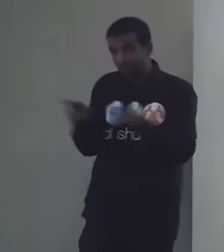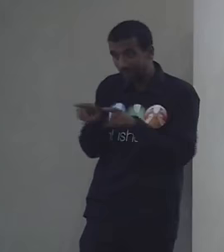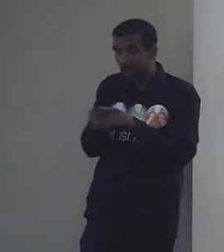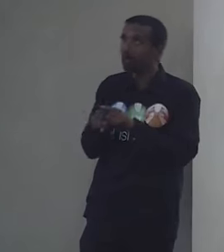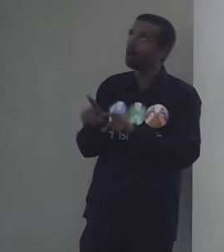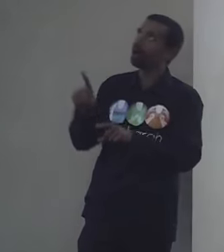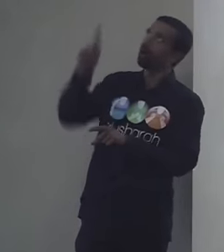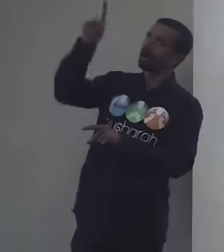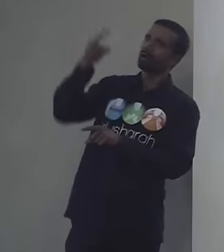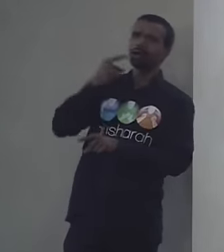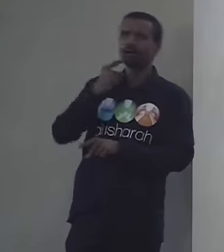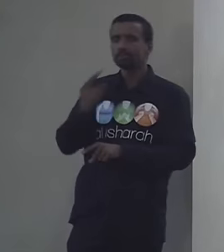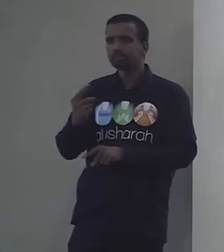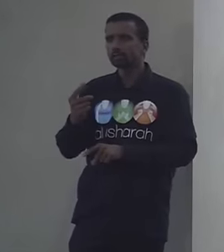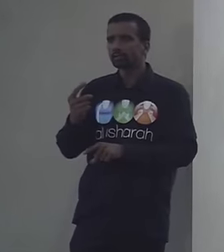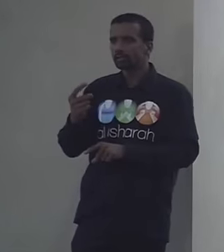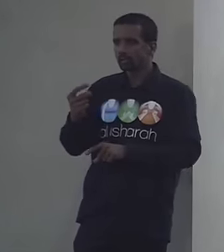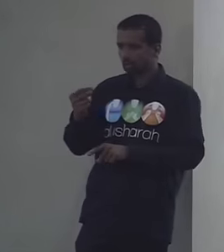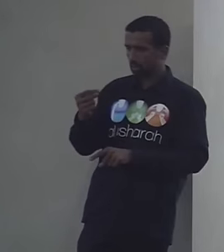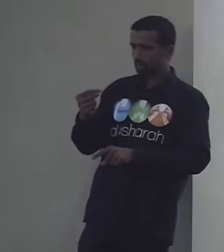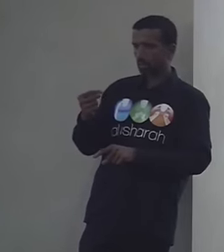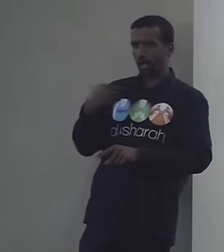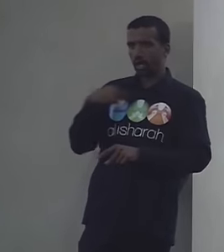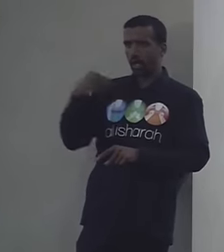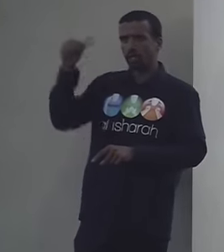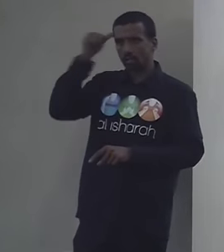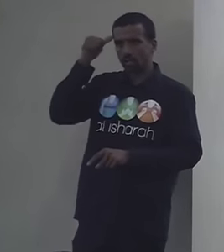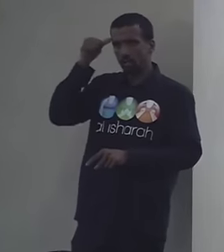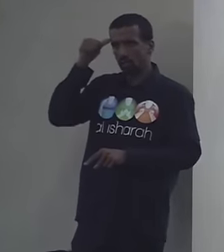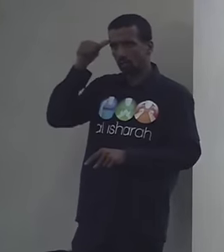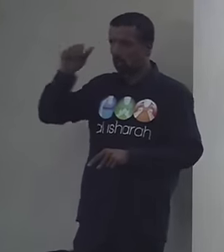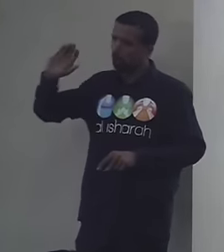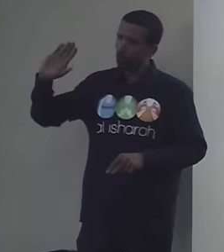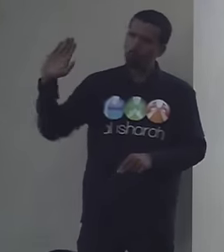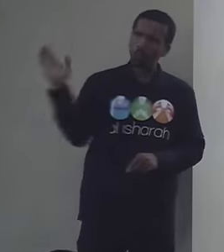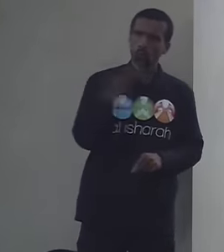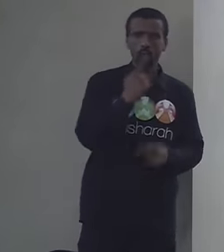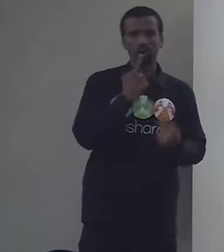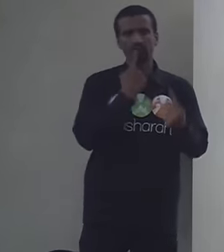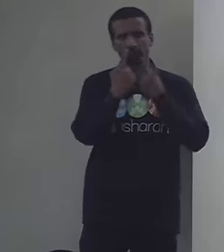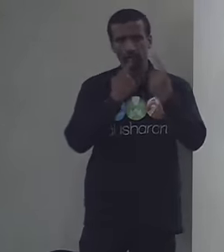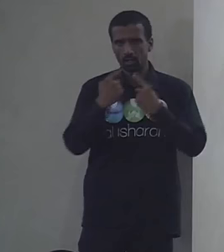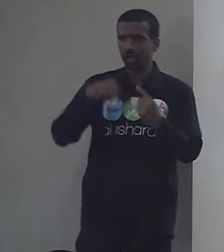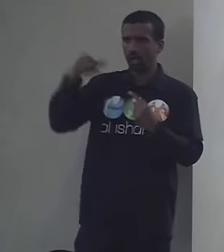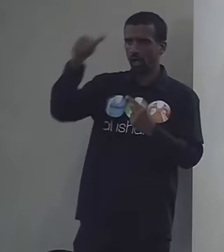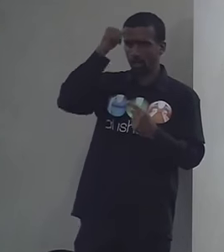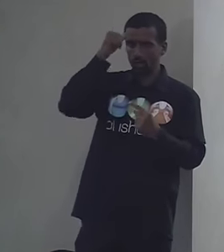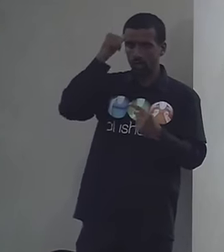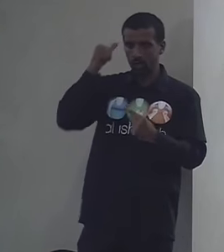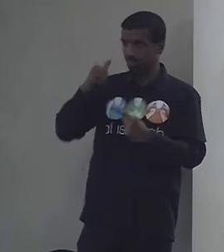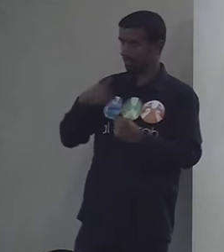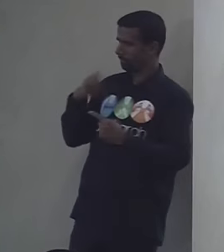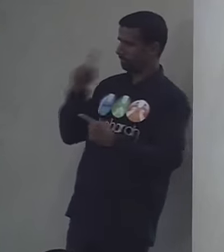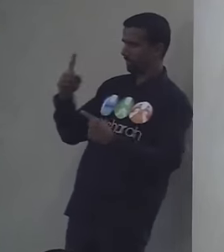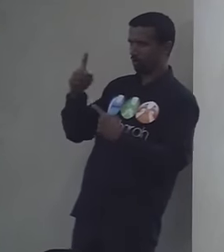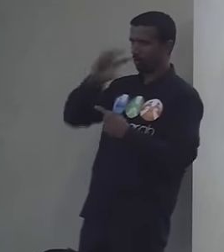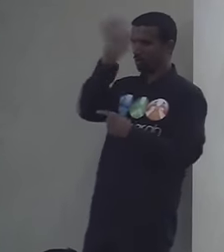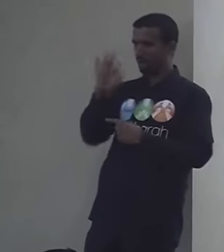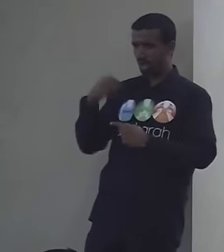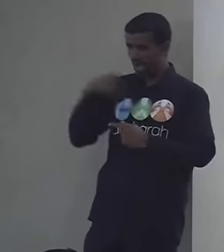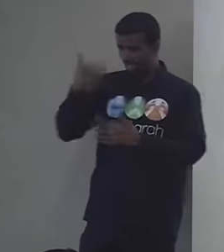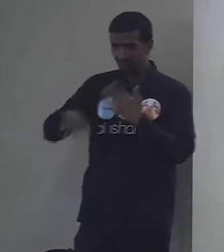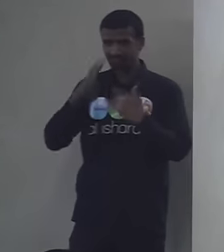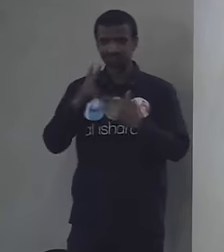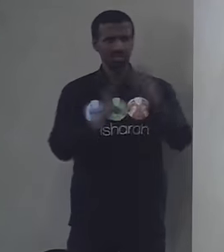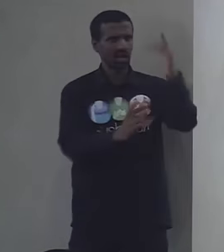You had all the access to knowledge you needed. We don't see Jahannam. We don't see that fire. But we see its